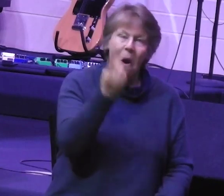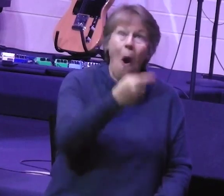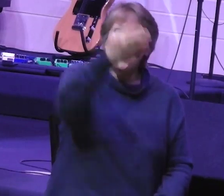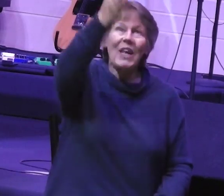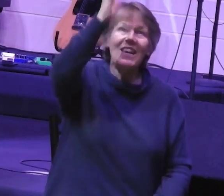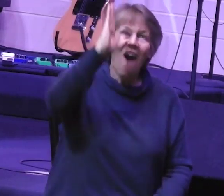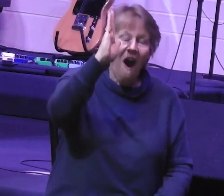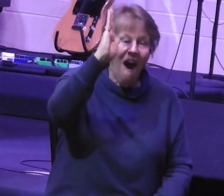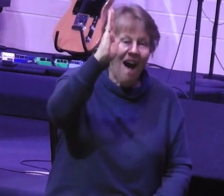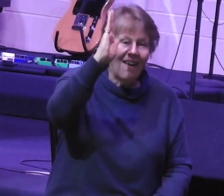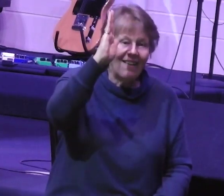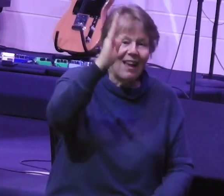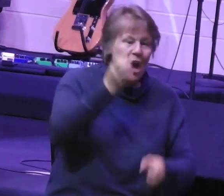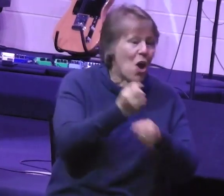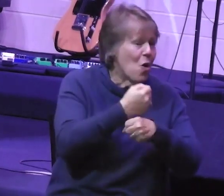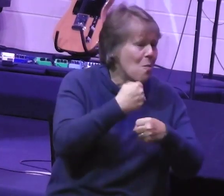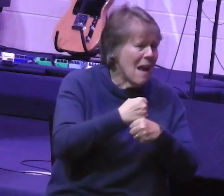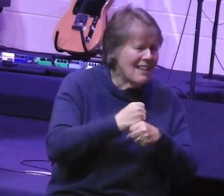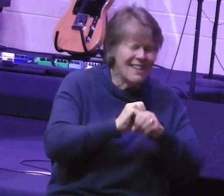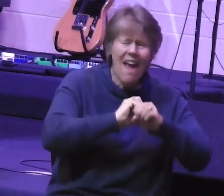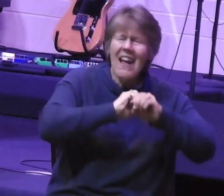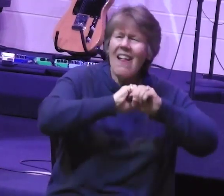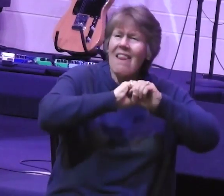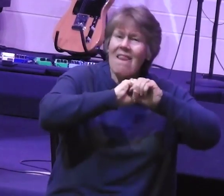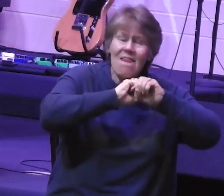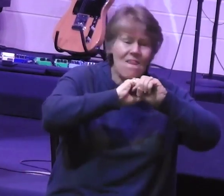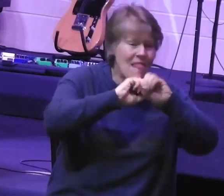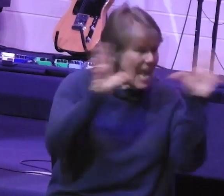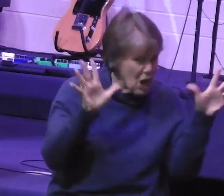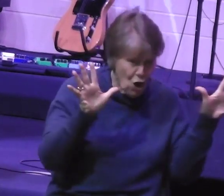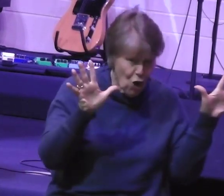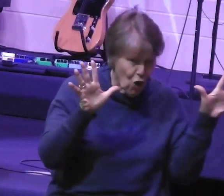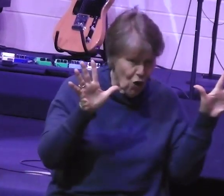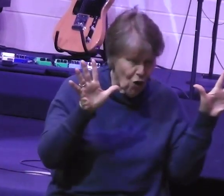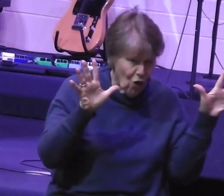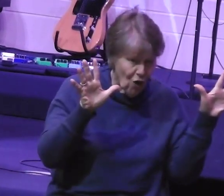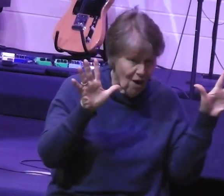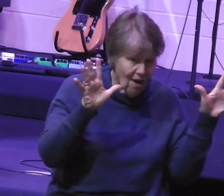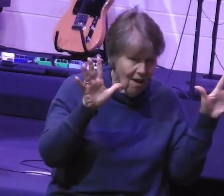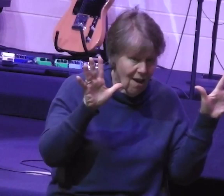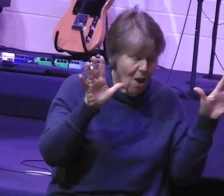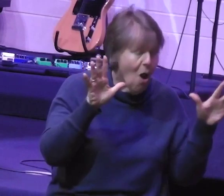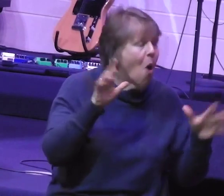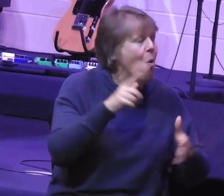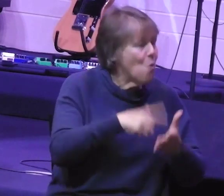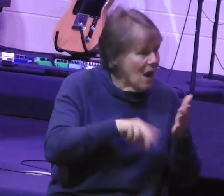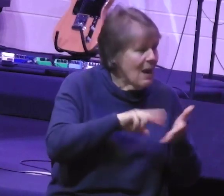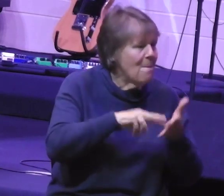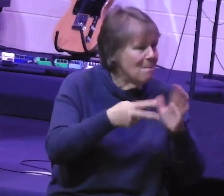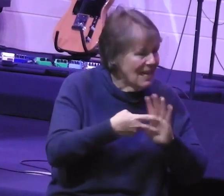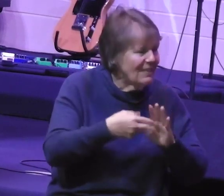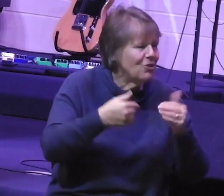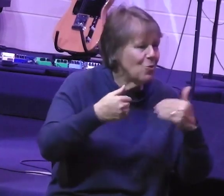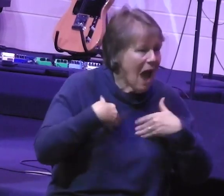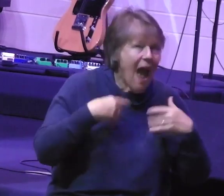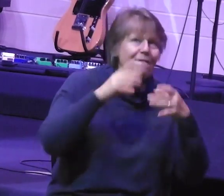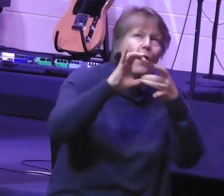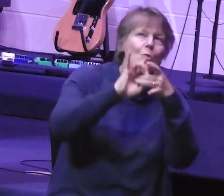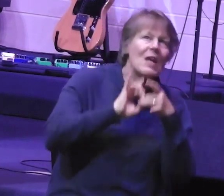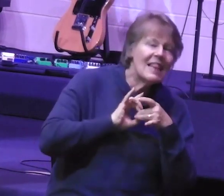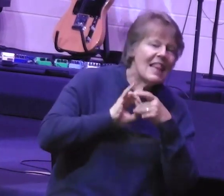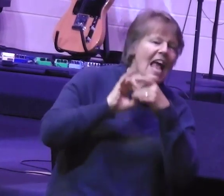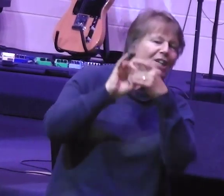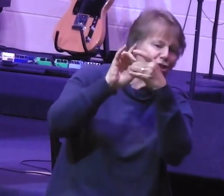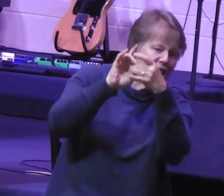abundantly clear to his people what it means to have a relationship